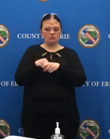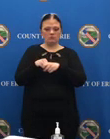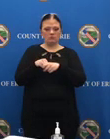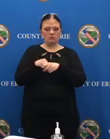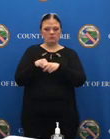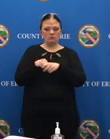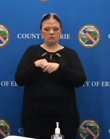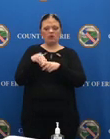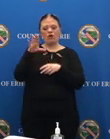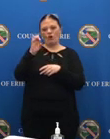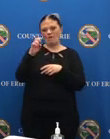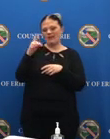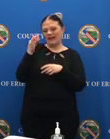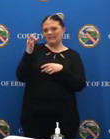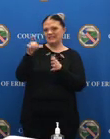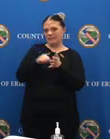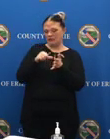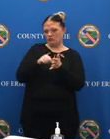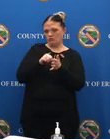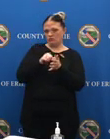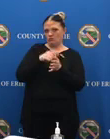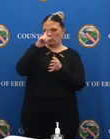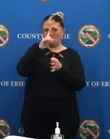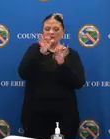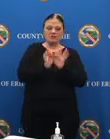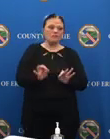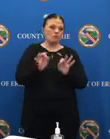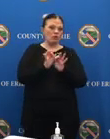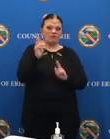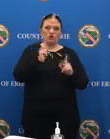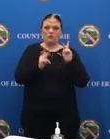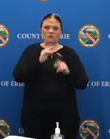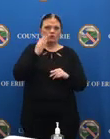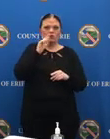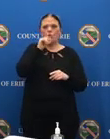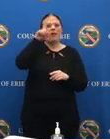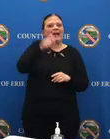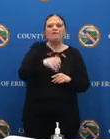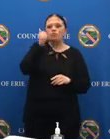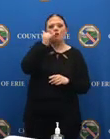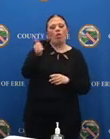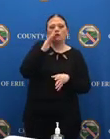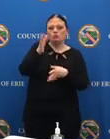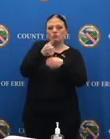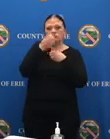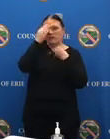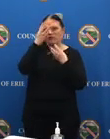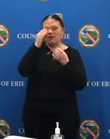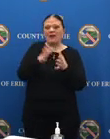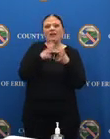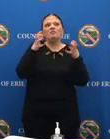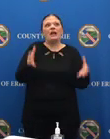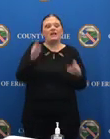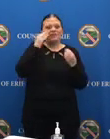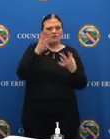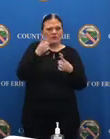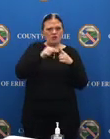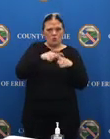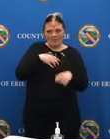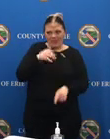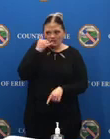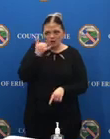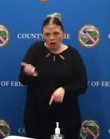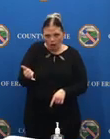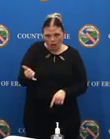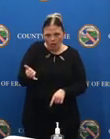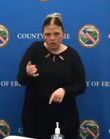COVID-19 pages. So I think it's important for public to know that you don't have to call to get information. A lot of the information, when people call,